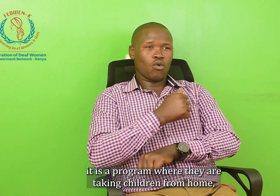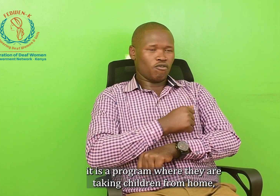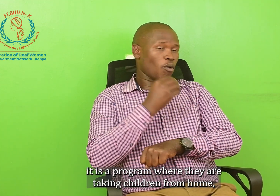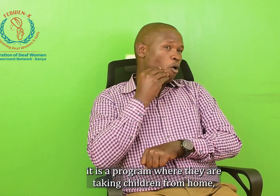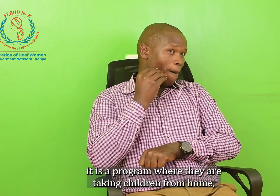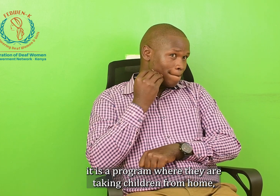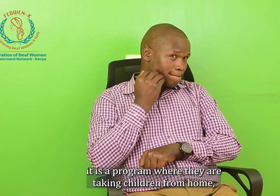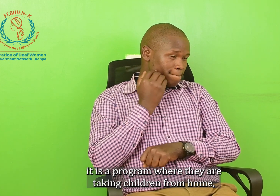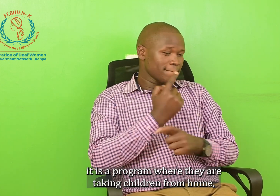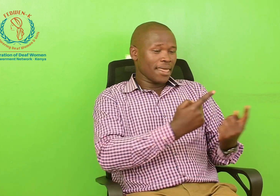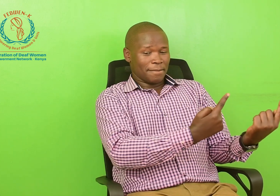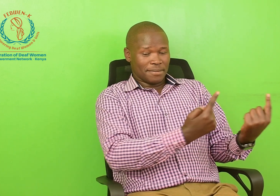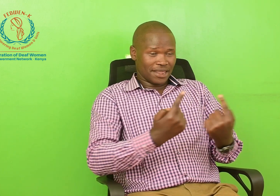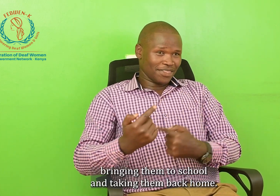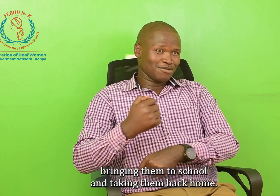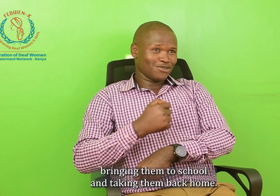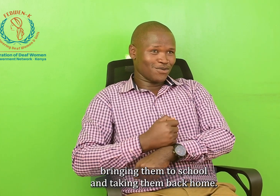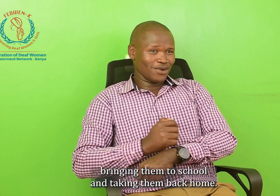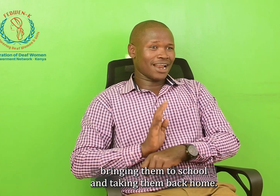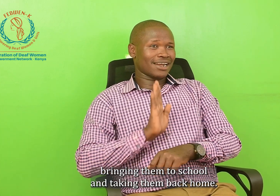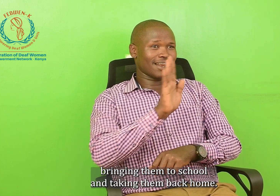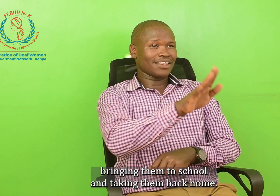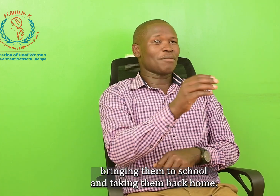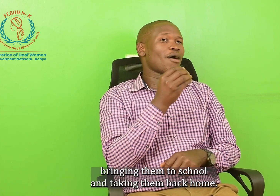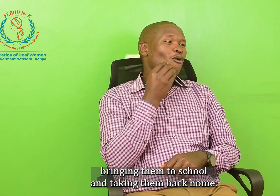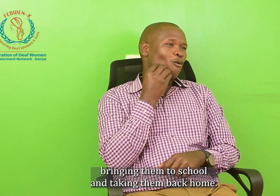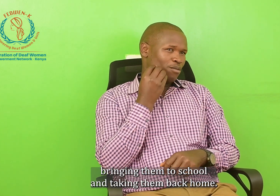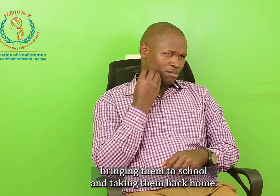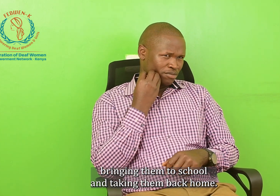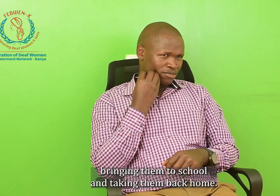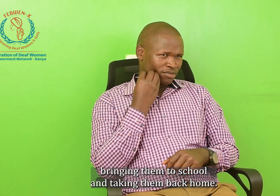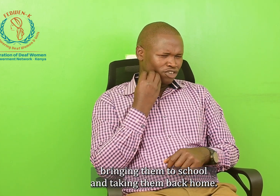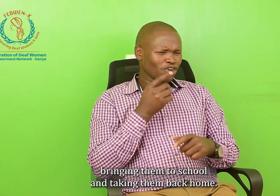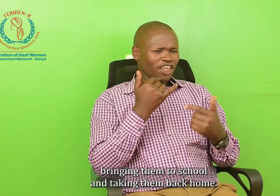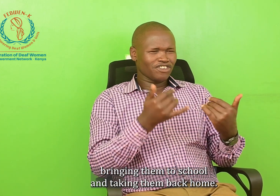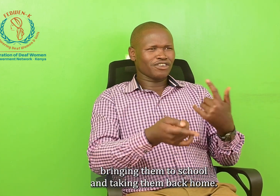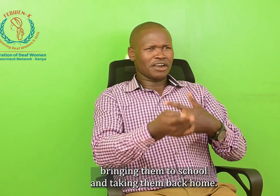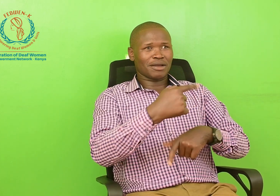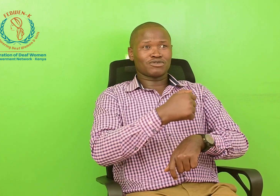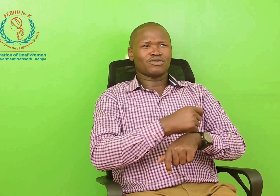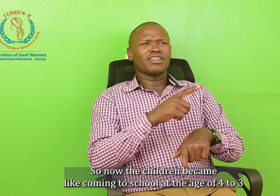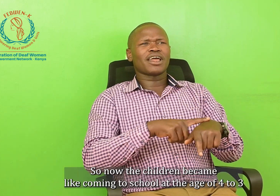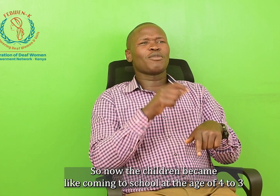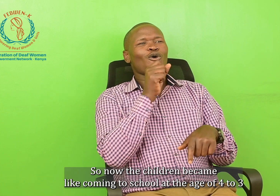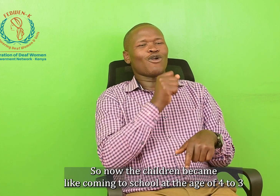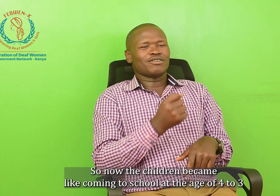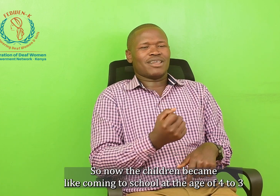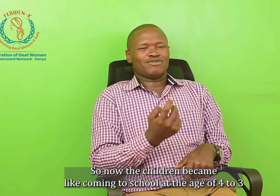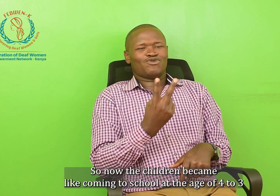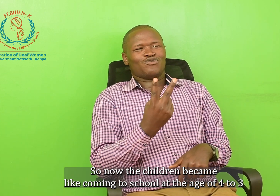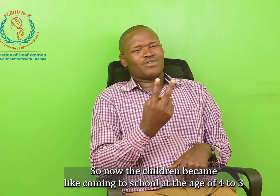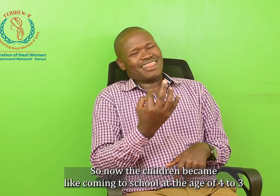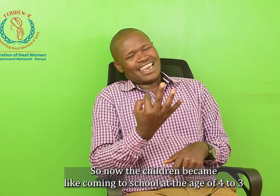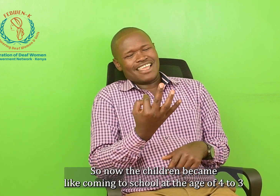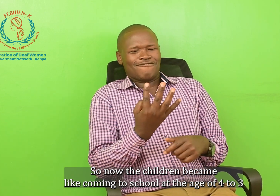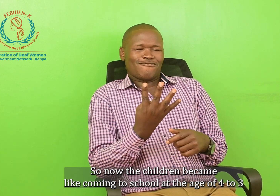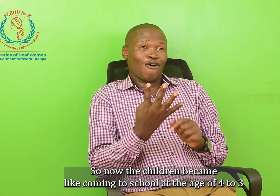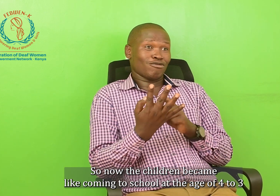from home, bringing them to school, and taking them back home. So now the children were coming